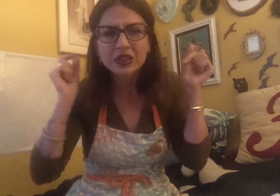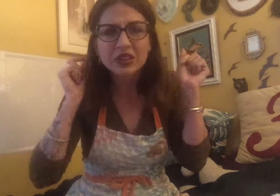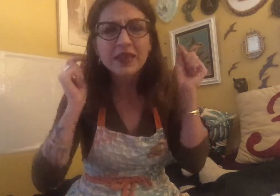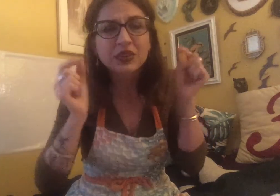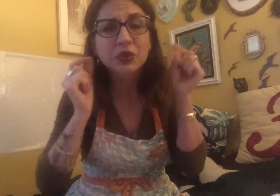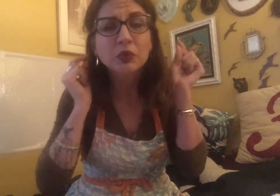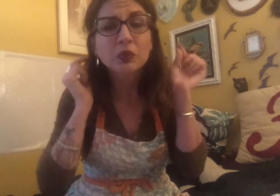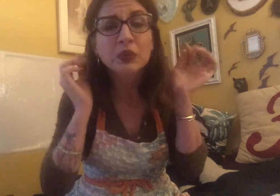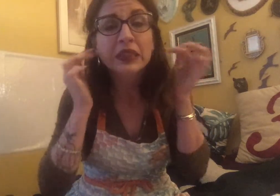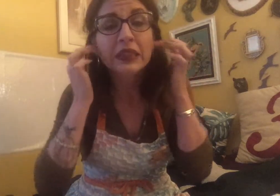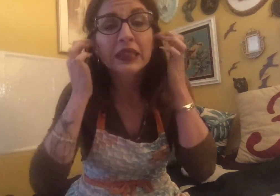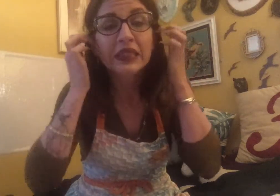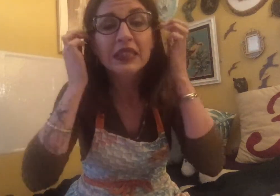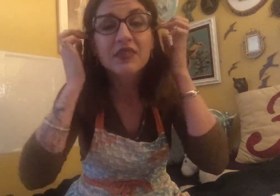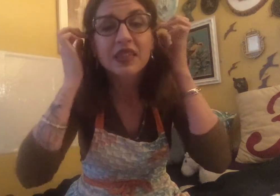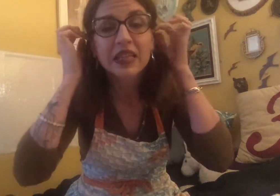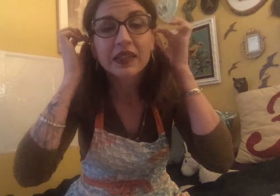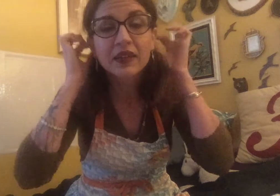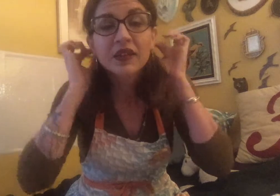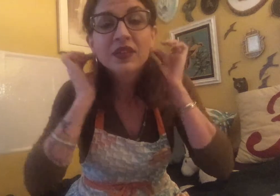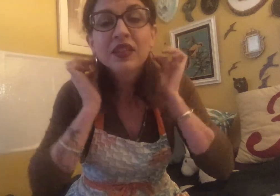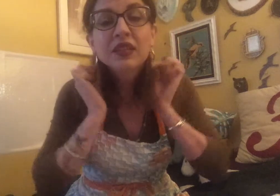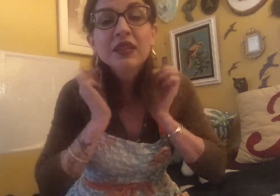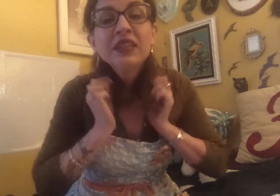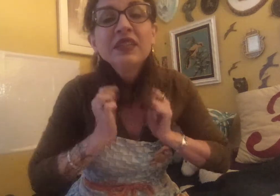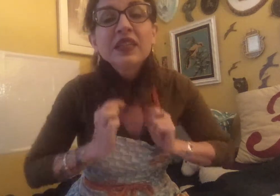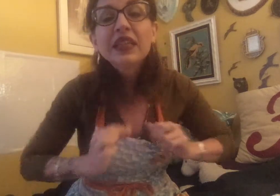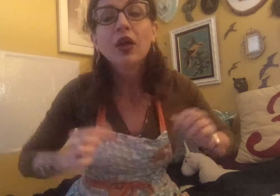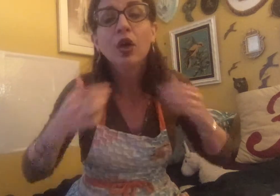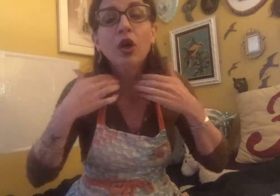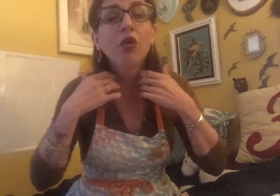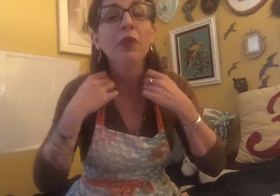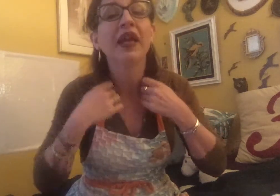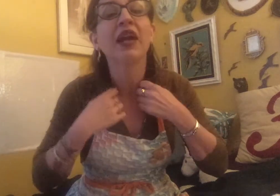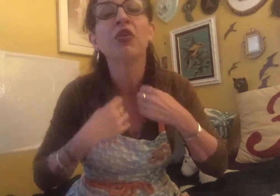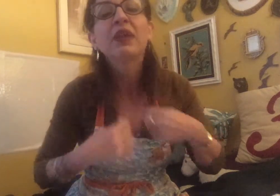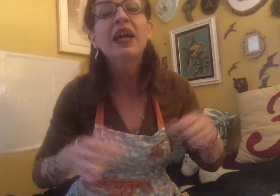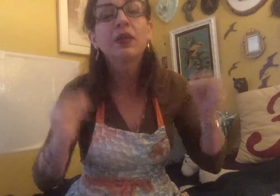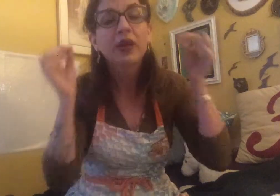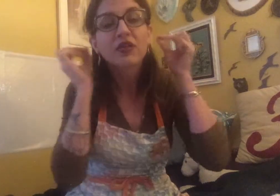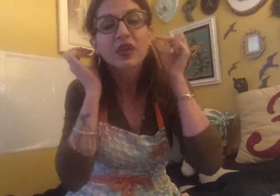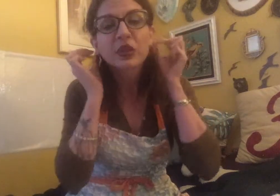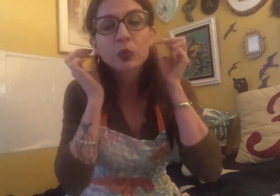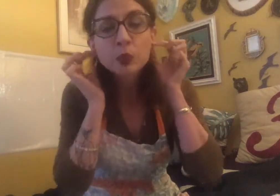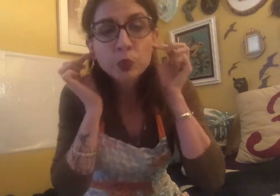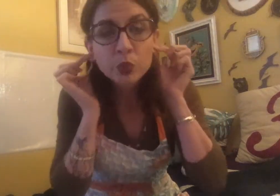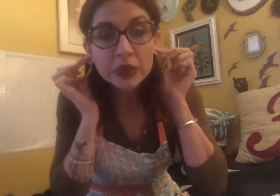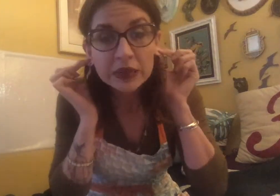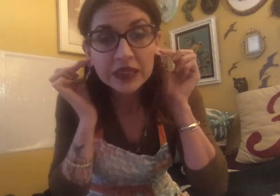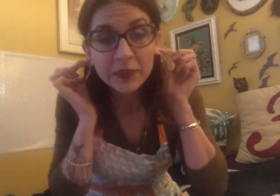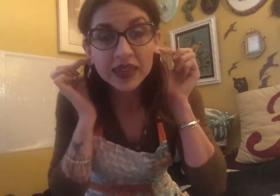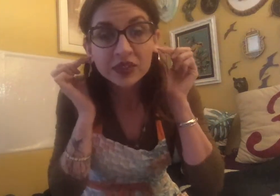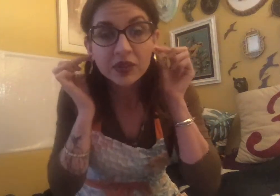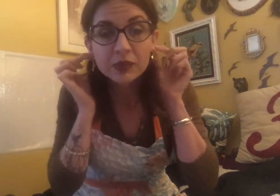to make sure you're really listening. Look, tucking all my hair behind mine so I can really make sure I'm